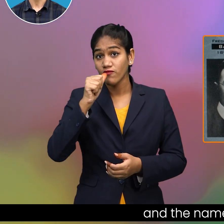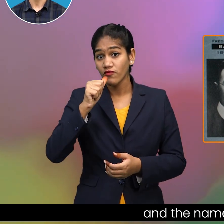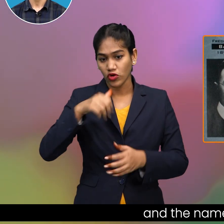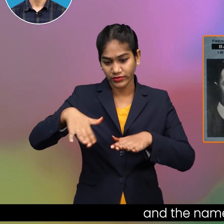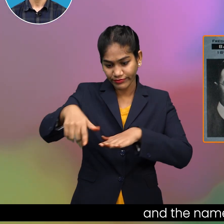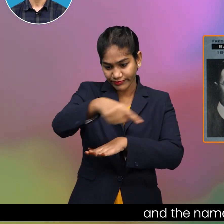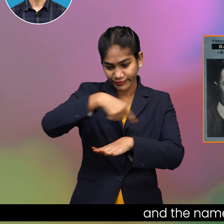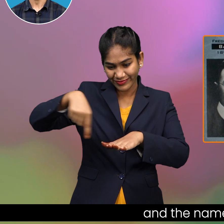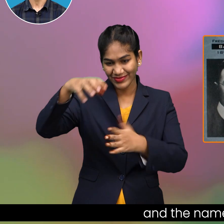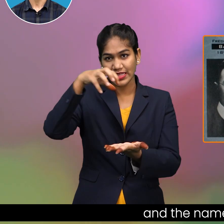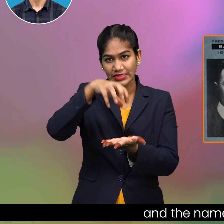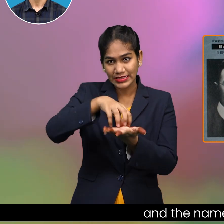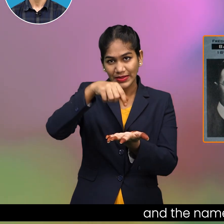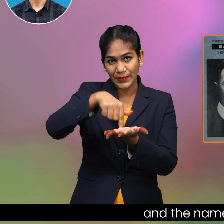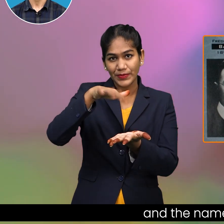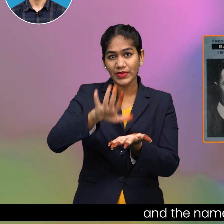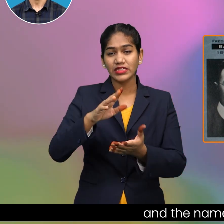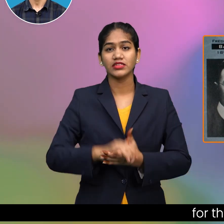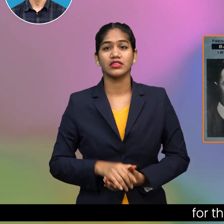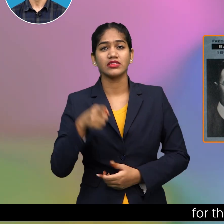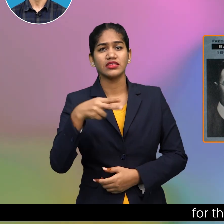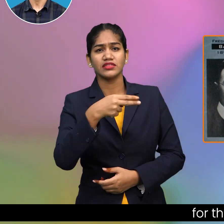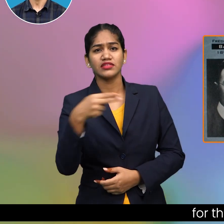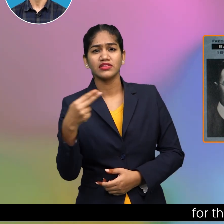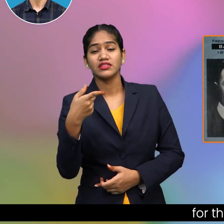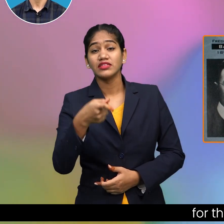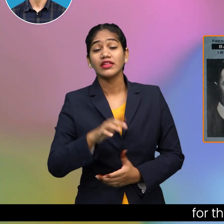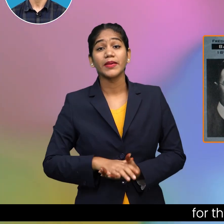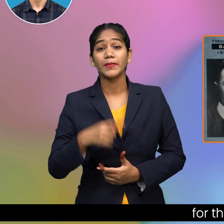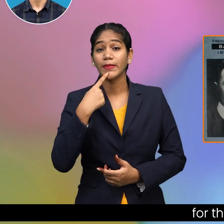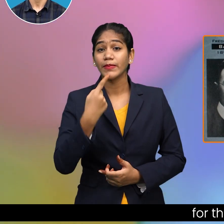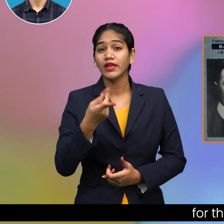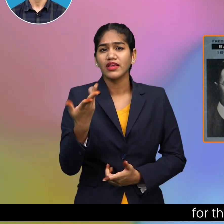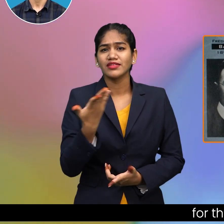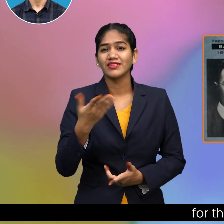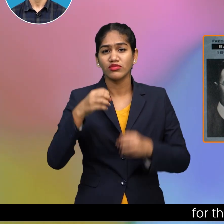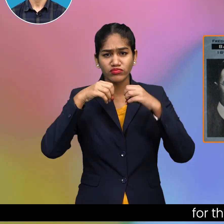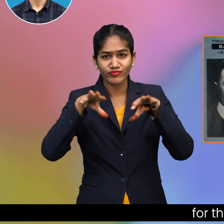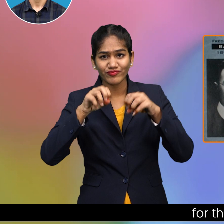and the name insulin was coined for this secretion.